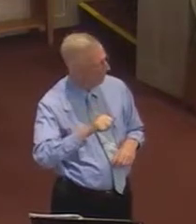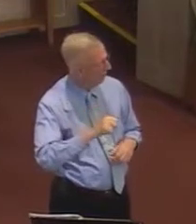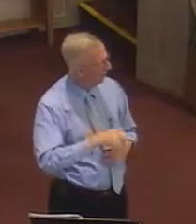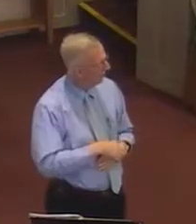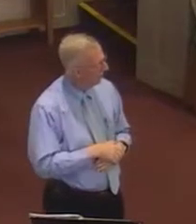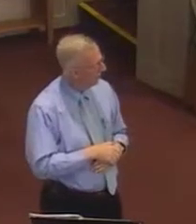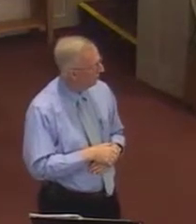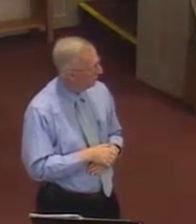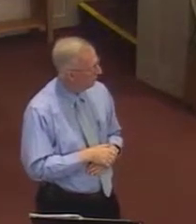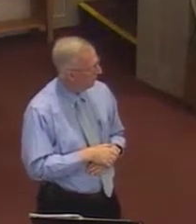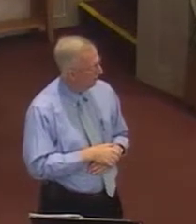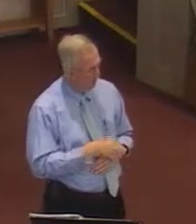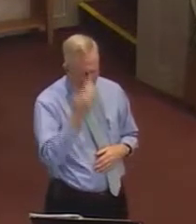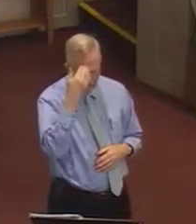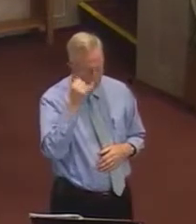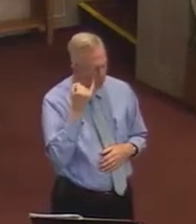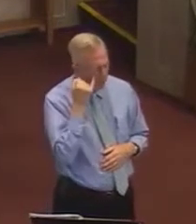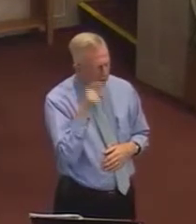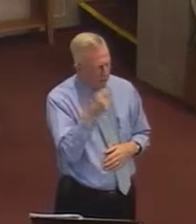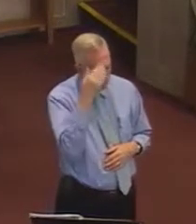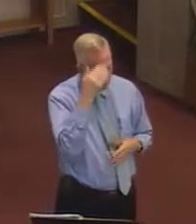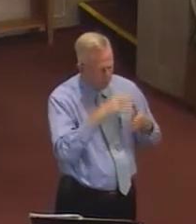is phenomenal.